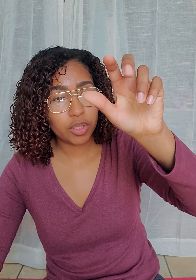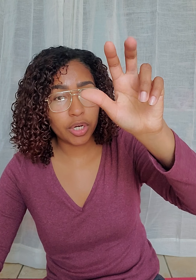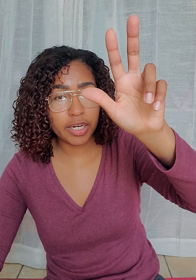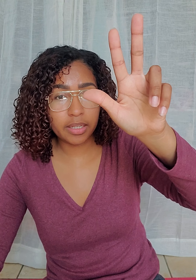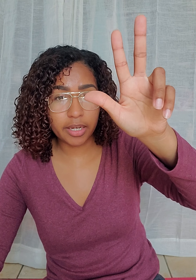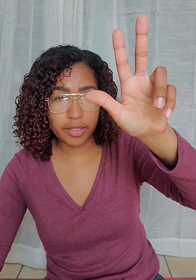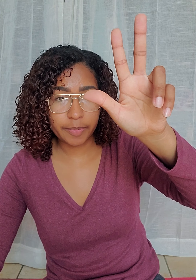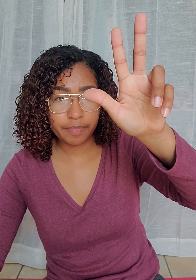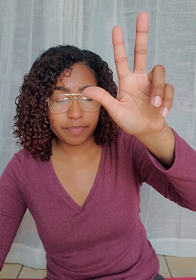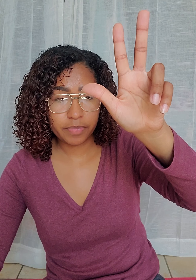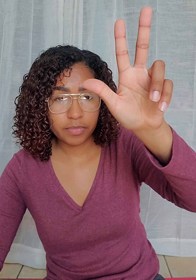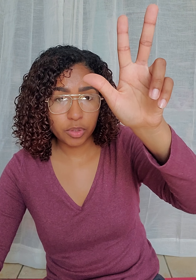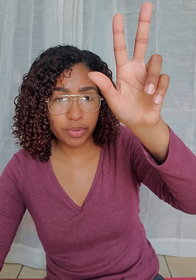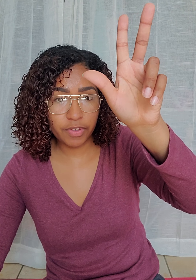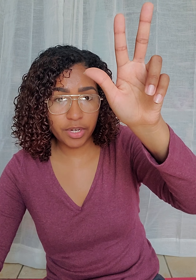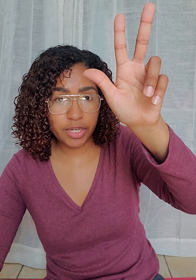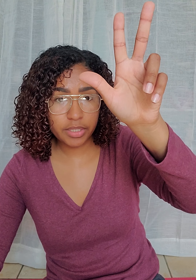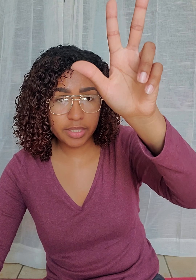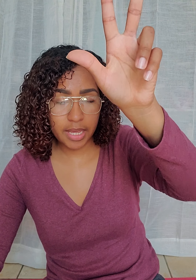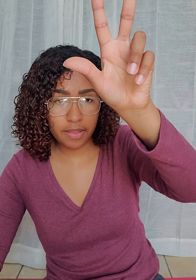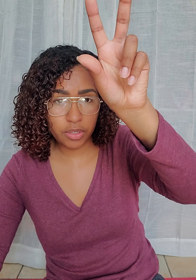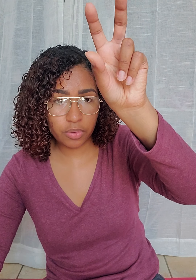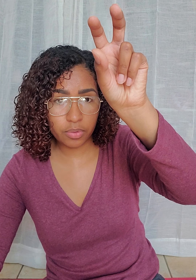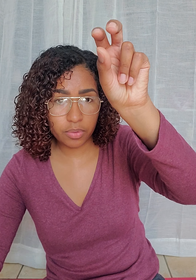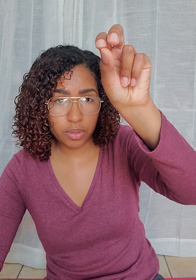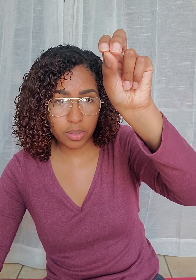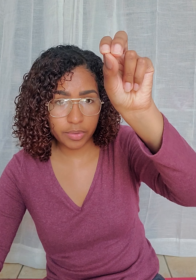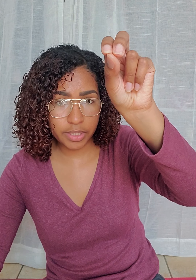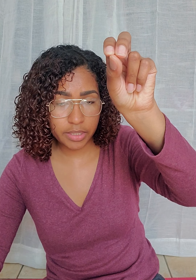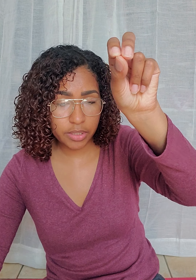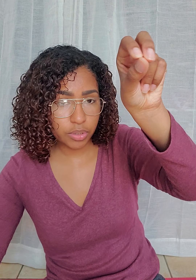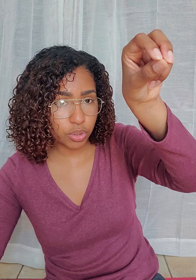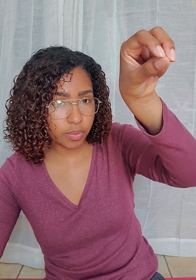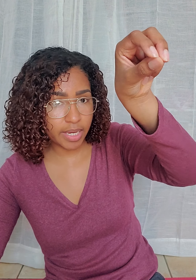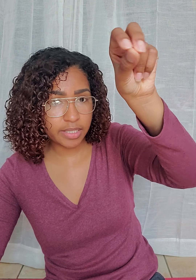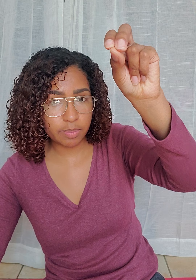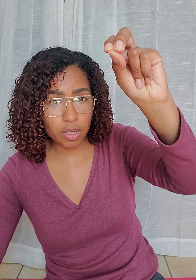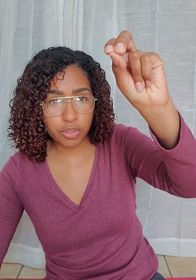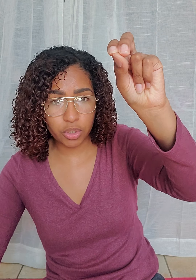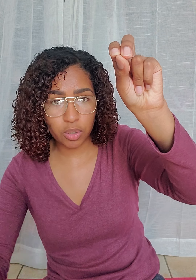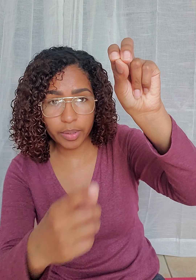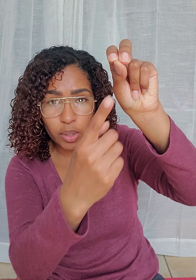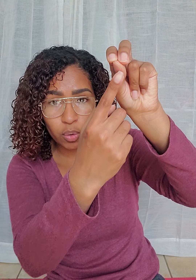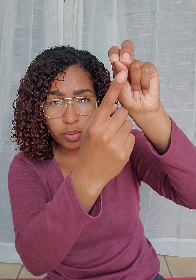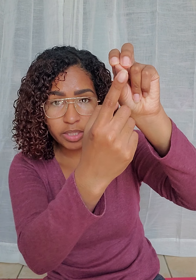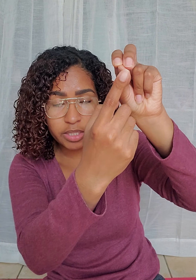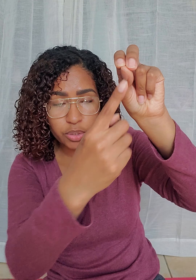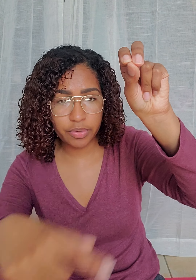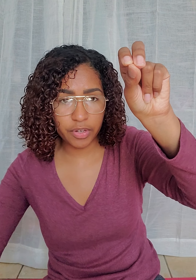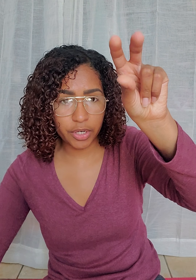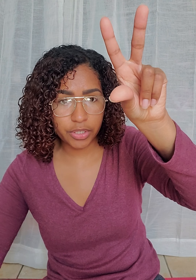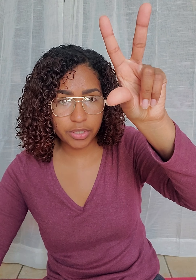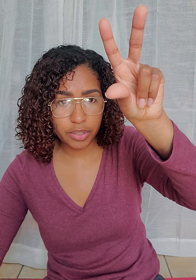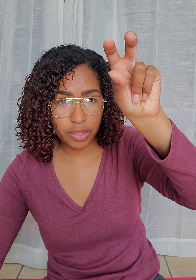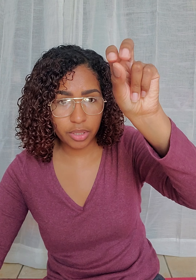30, look. 3 fingers, and then you close it to a small circle with only these 3 fingers.